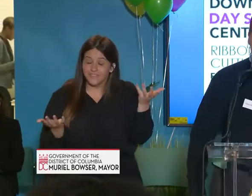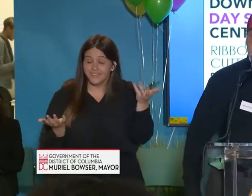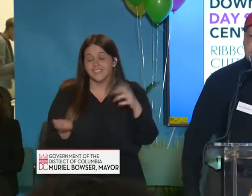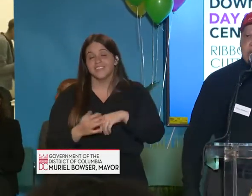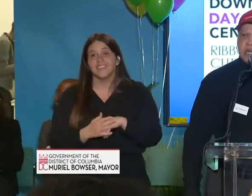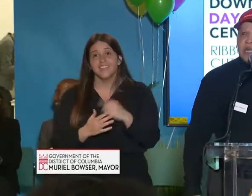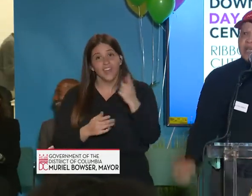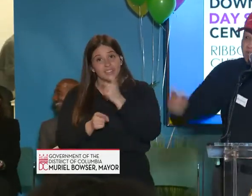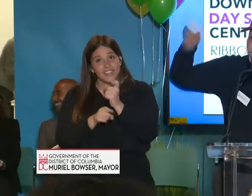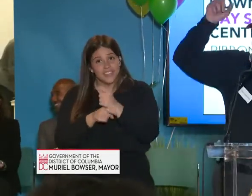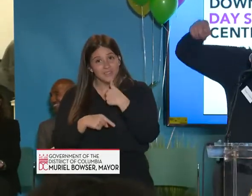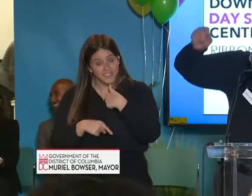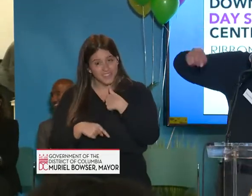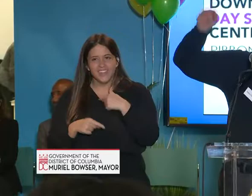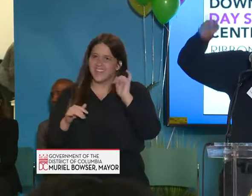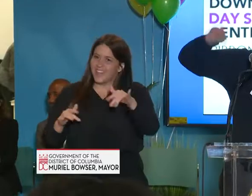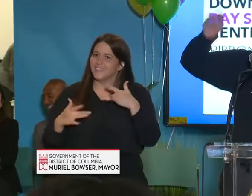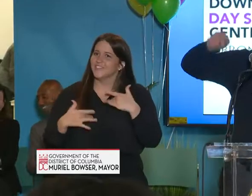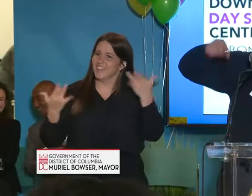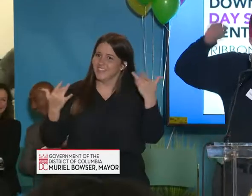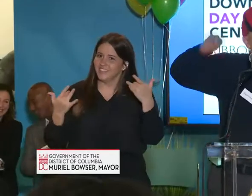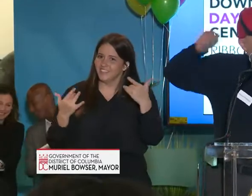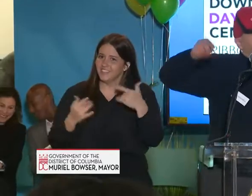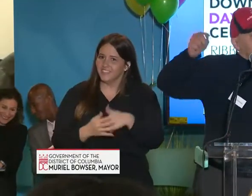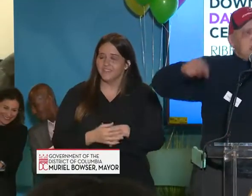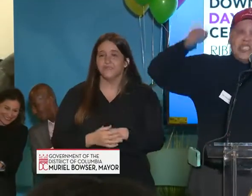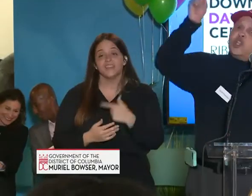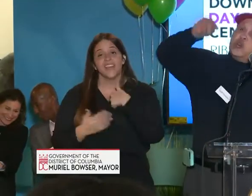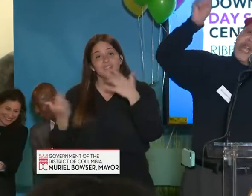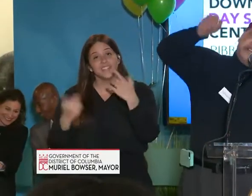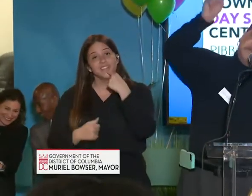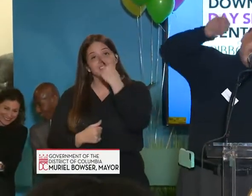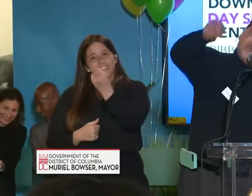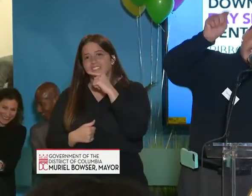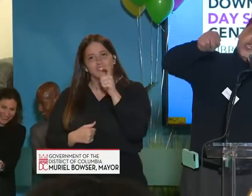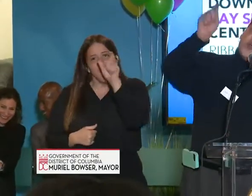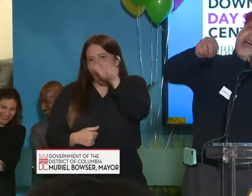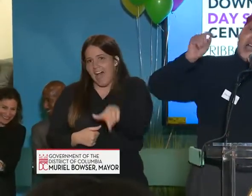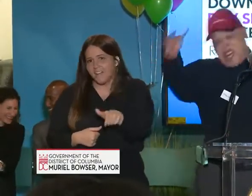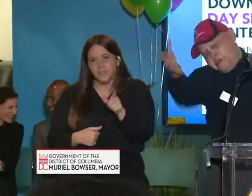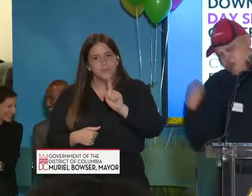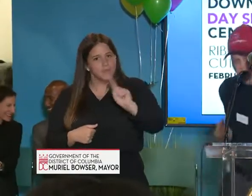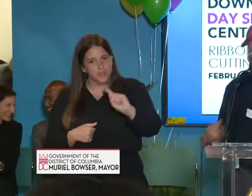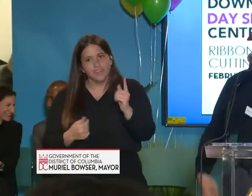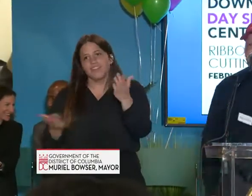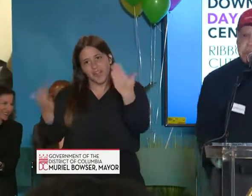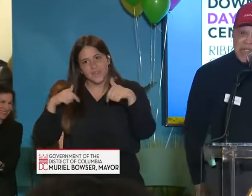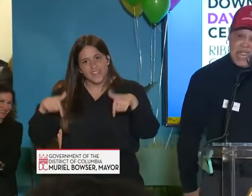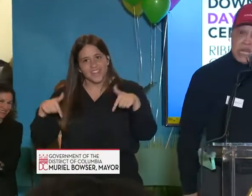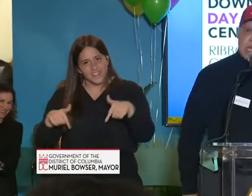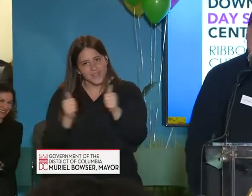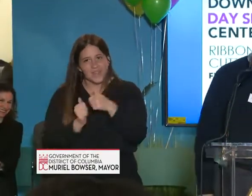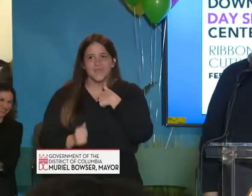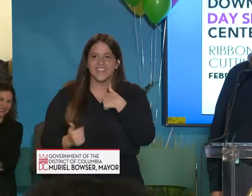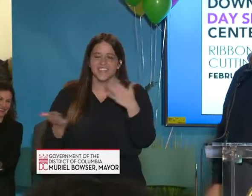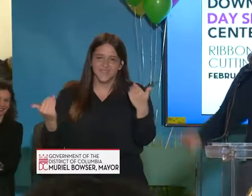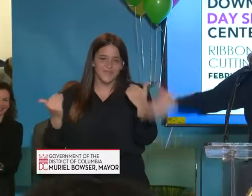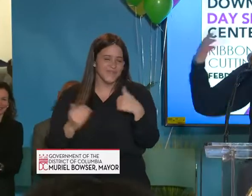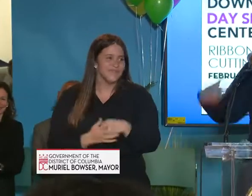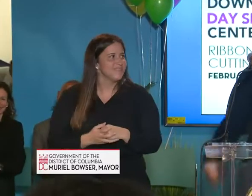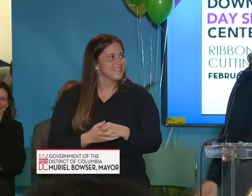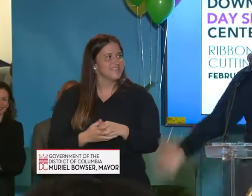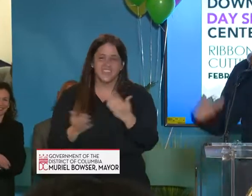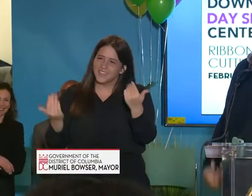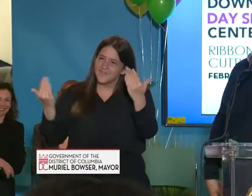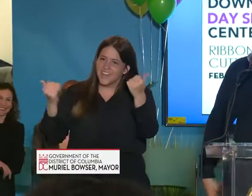you kidding me? That's what's up. Because I'm here to tell you that you don't have to be where you are. Come on over here with me.